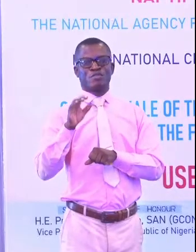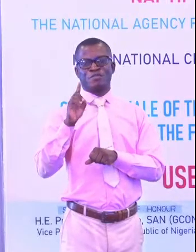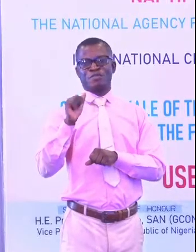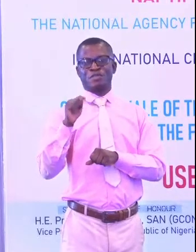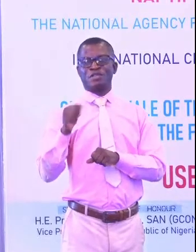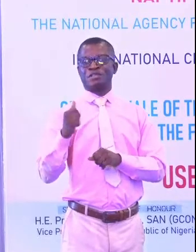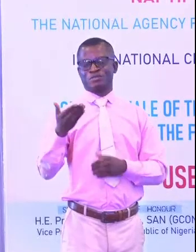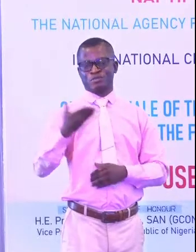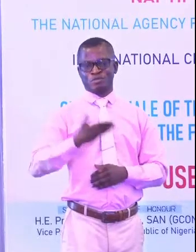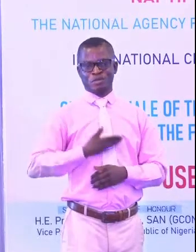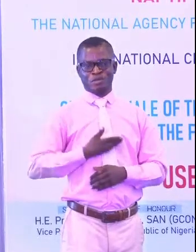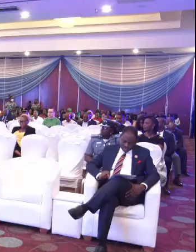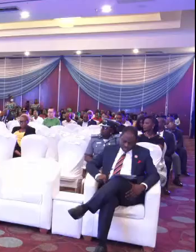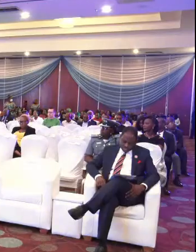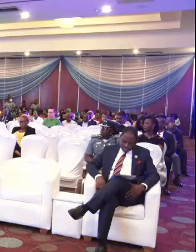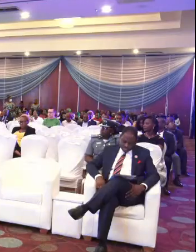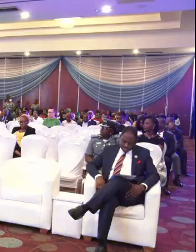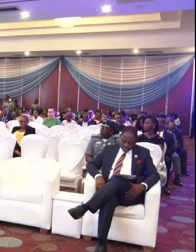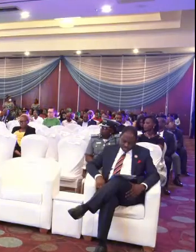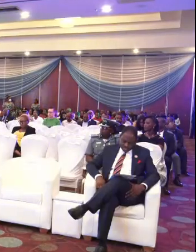You're welcome, sir.